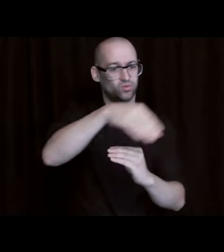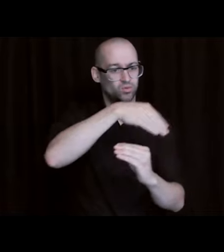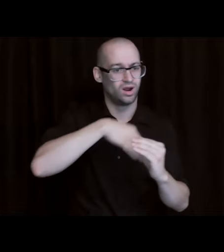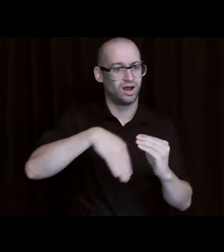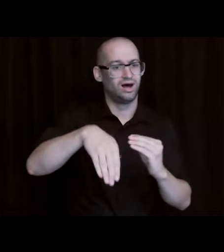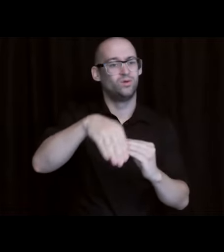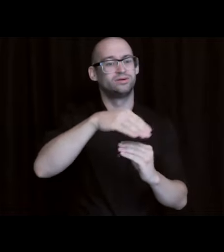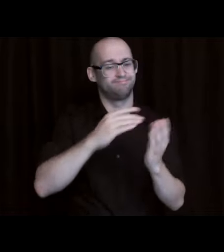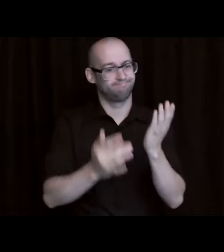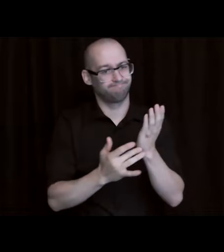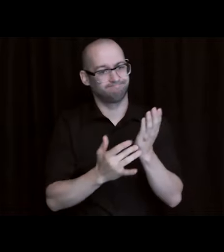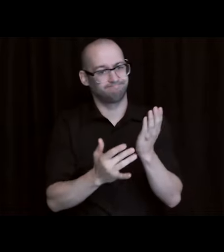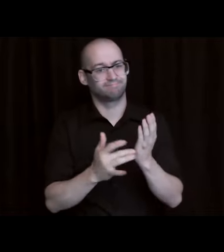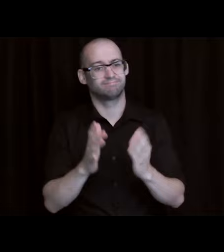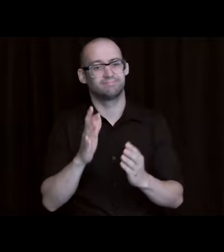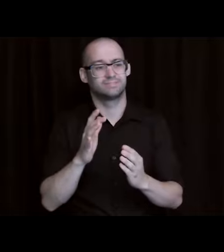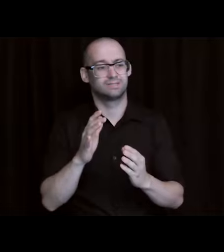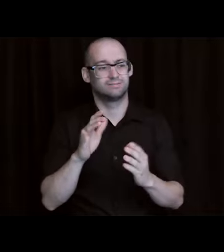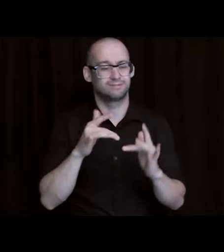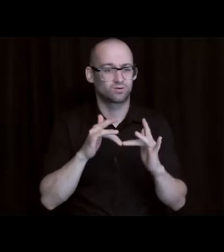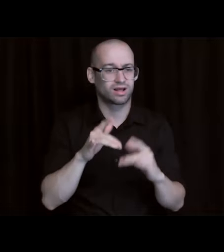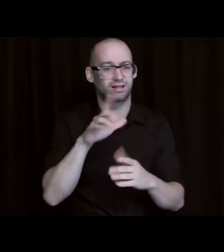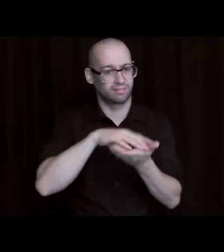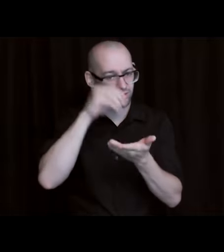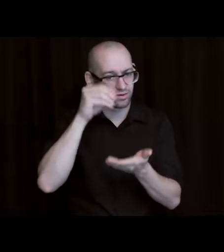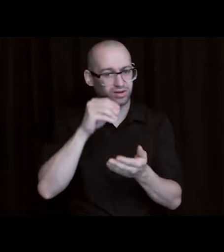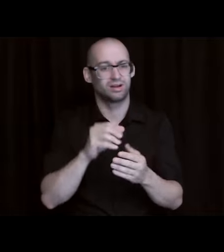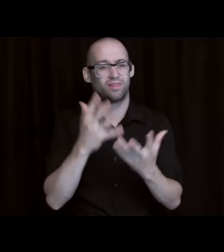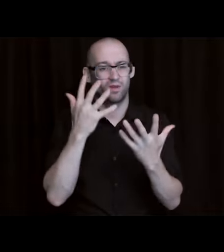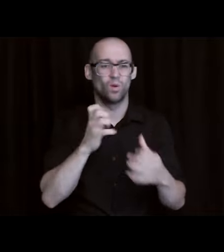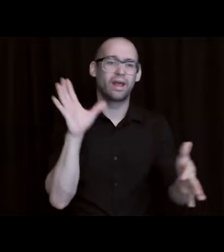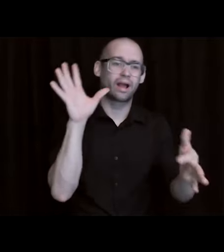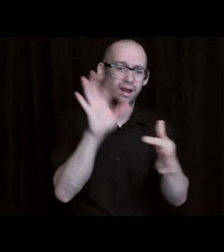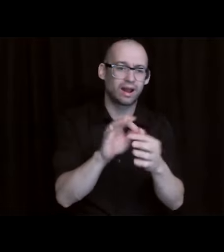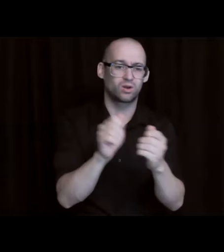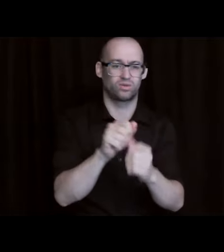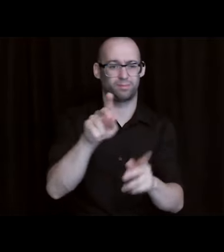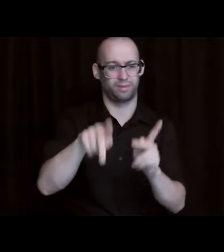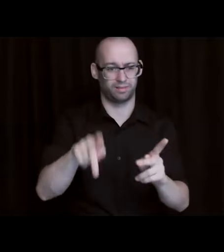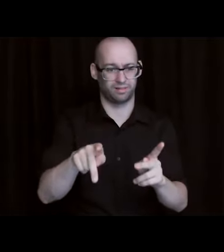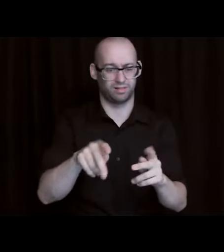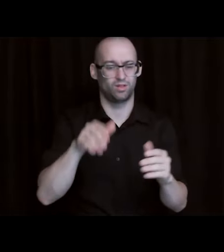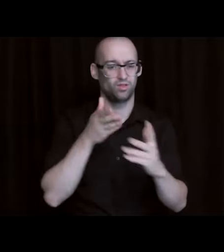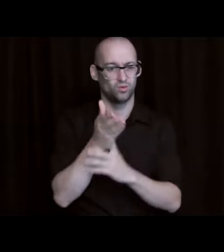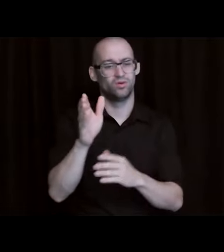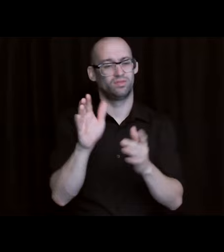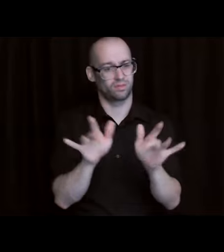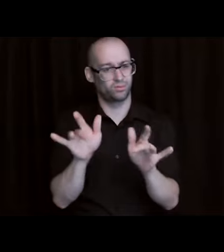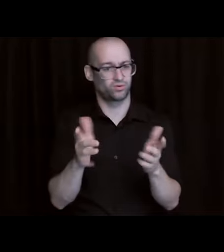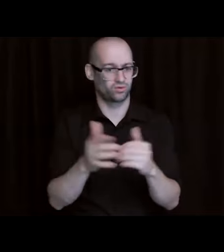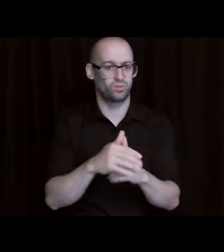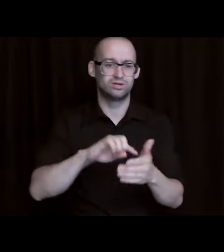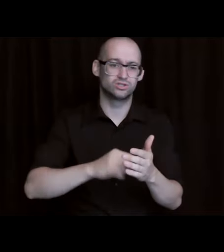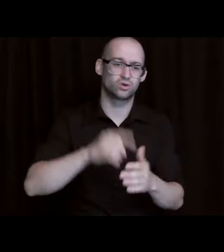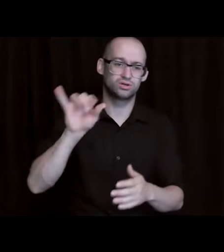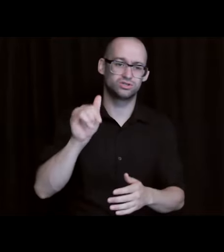use technology to communicate remotely and, you know, and connect to the world, especially as the program started in January